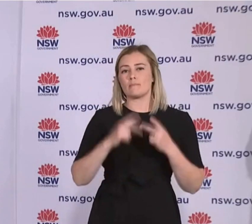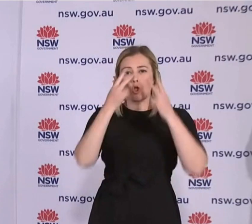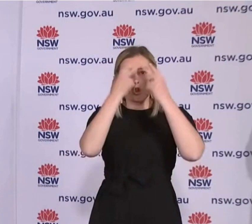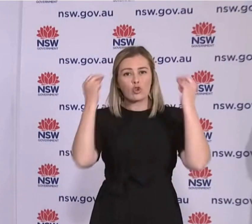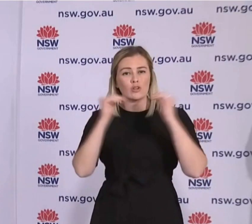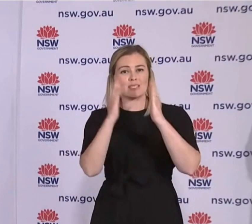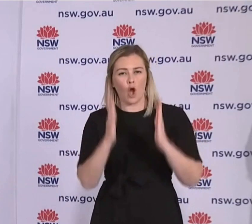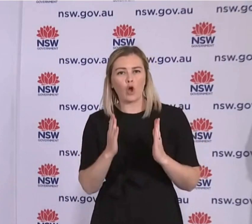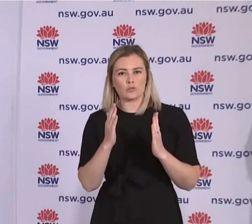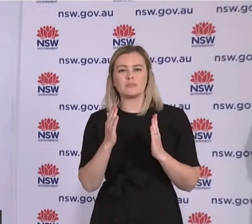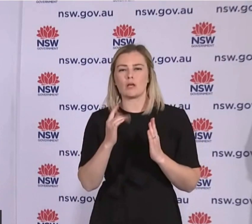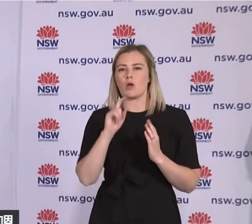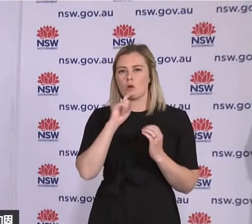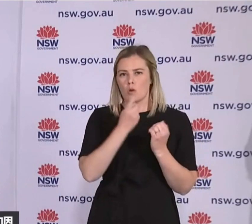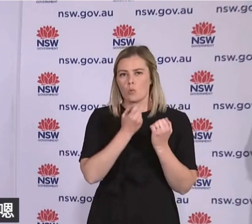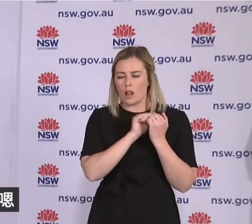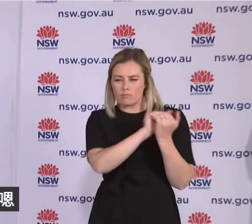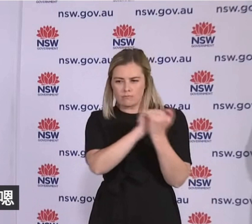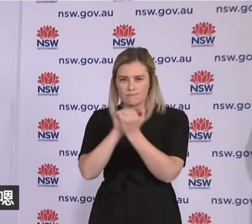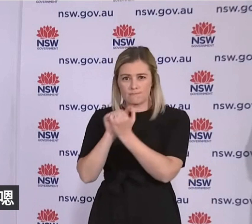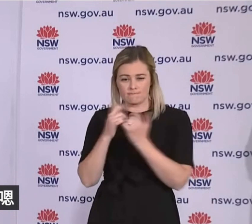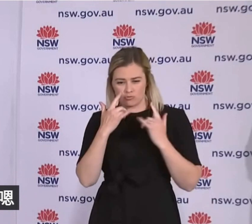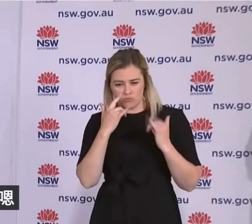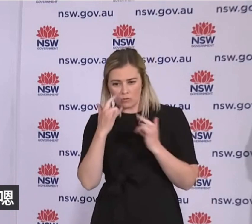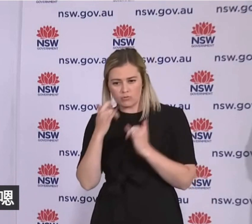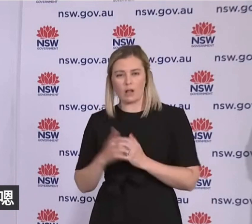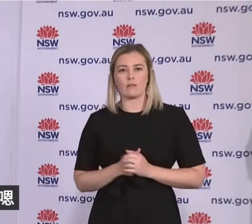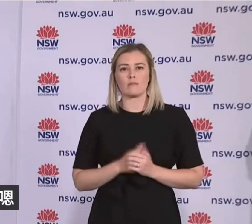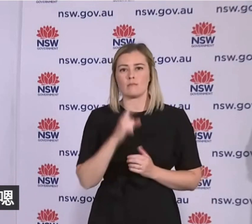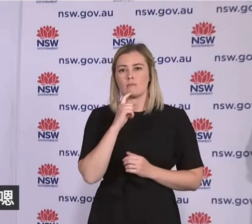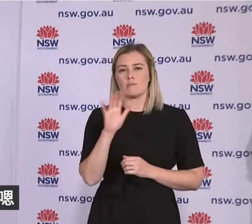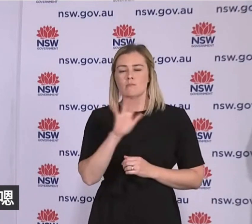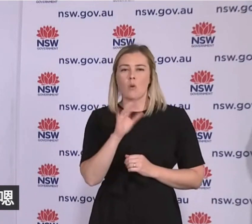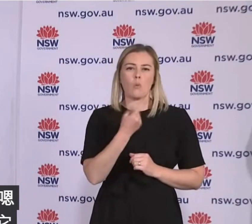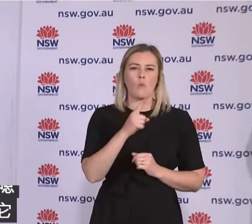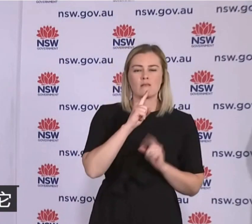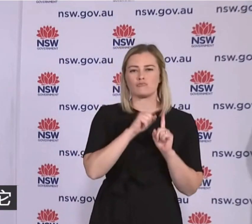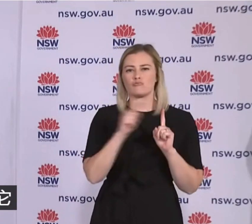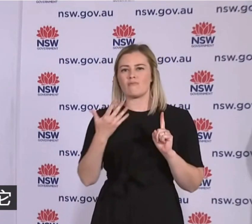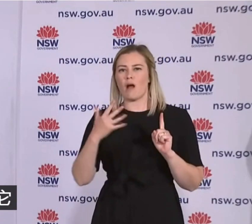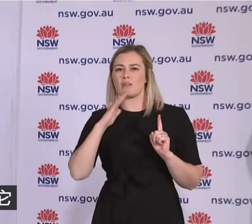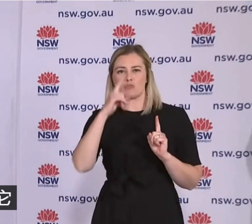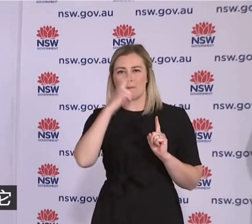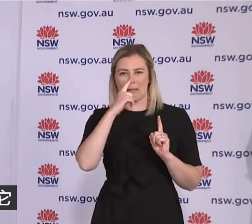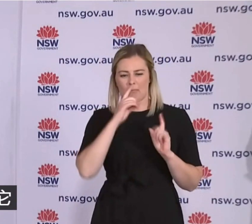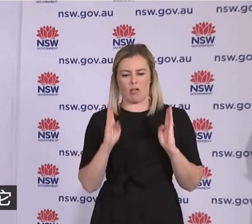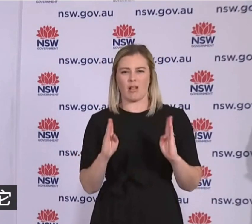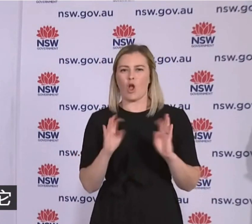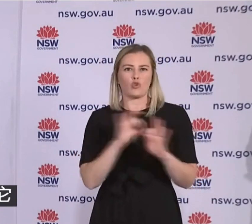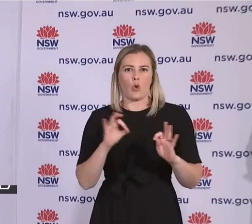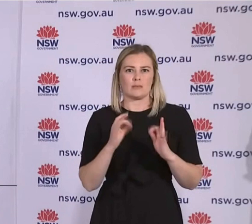be a closed pilot for between 100 and 500 people. So it's not going to be a huge